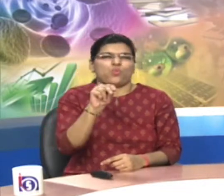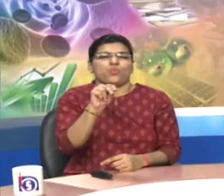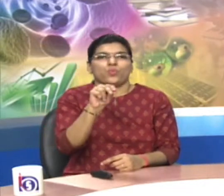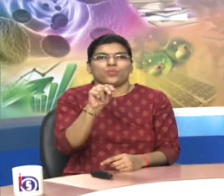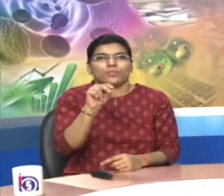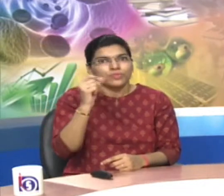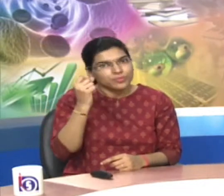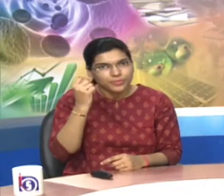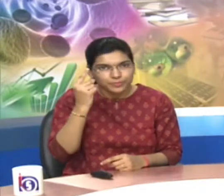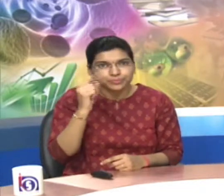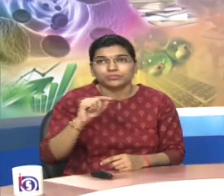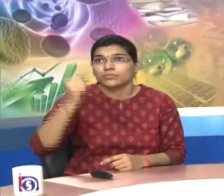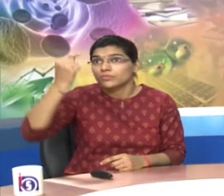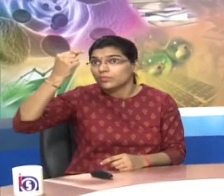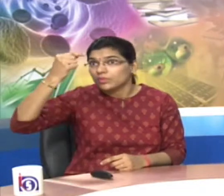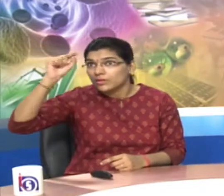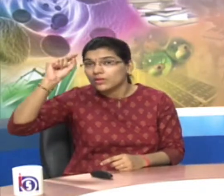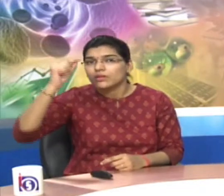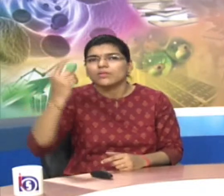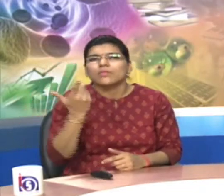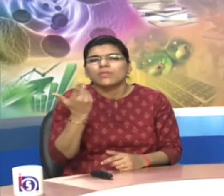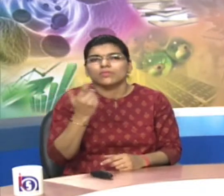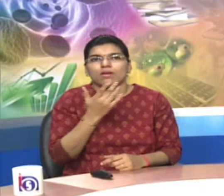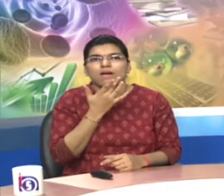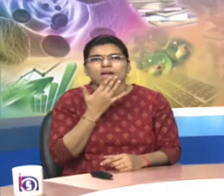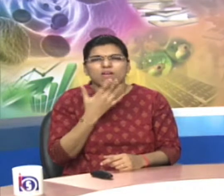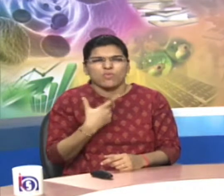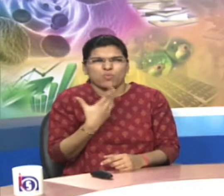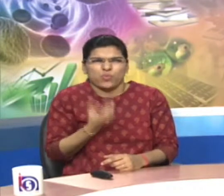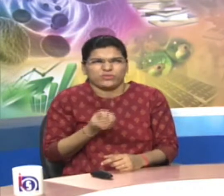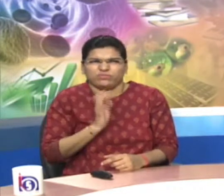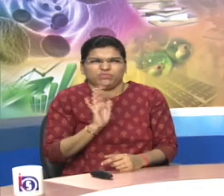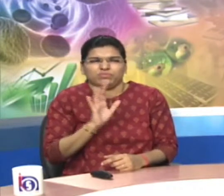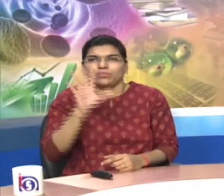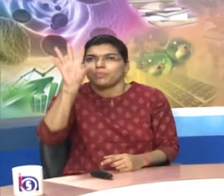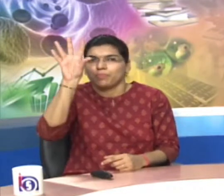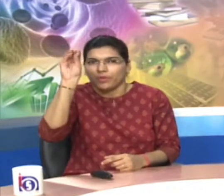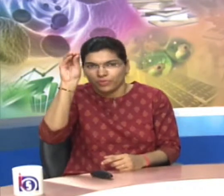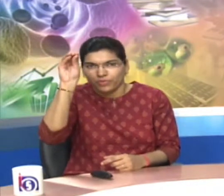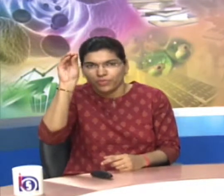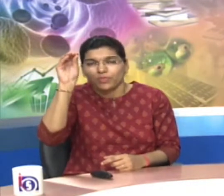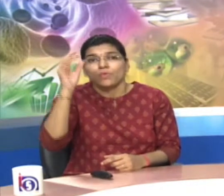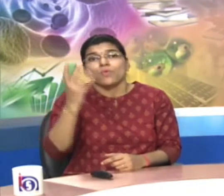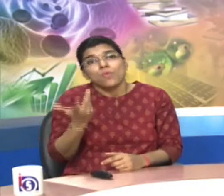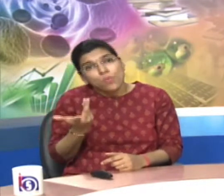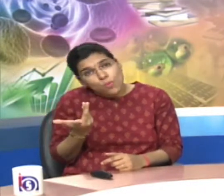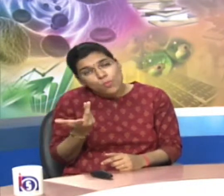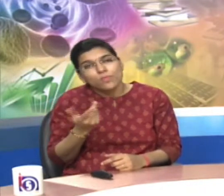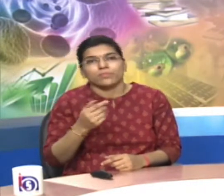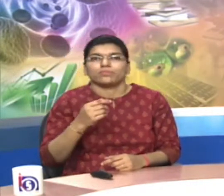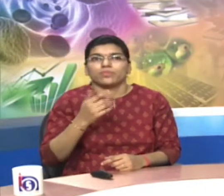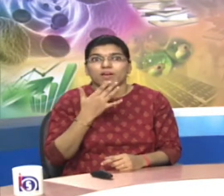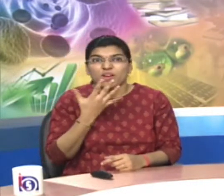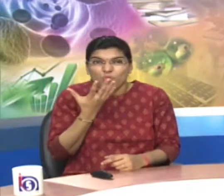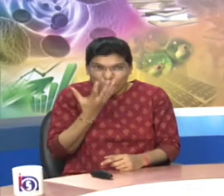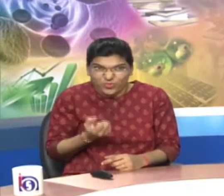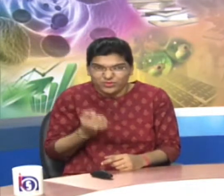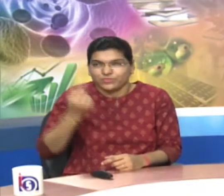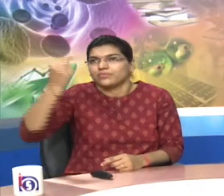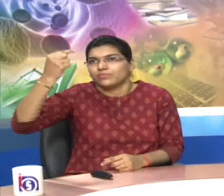that selection, then you need not tick that box. If you want to close that box,